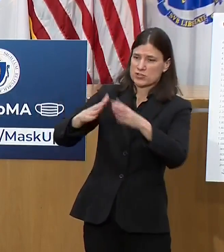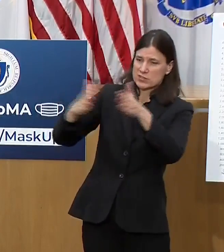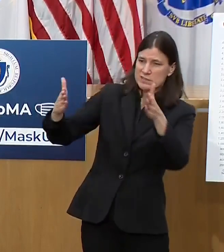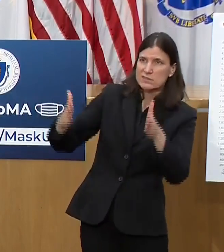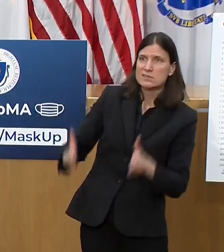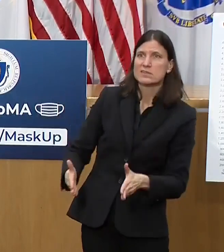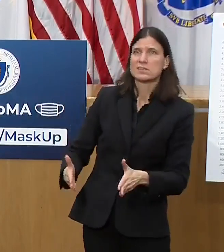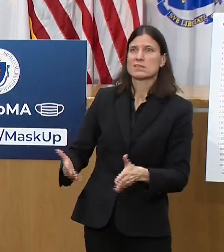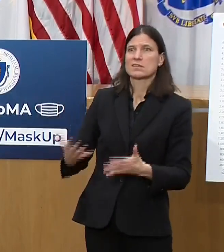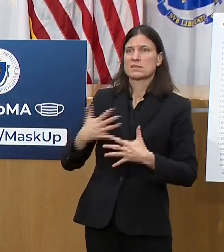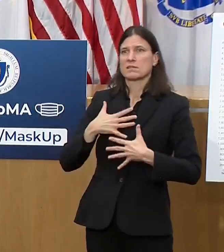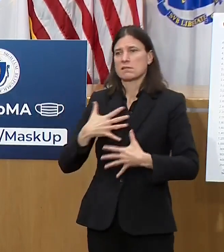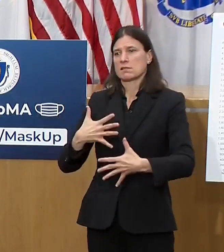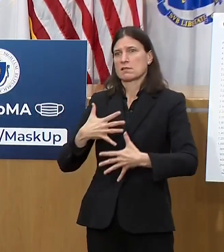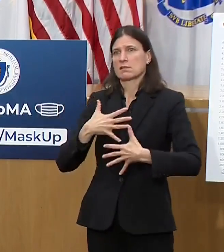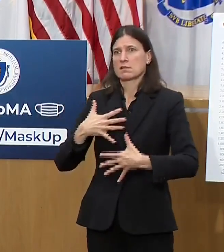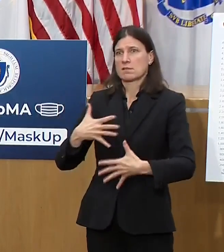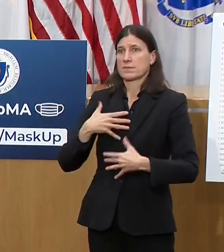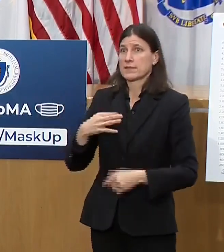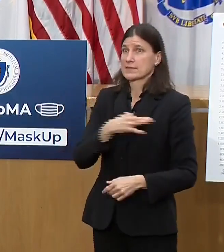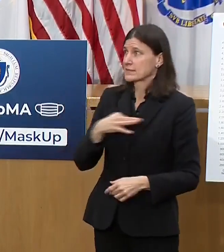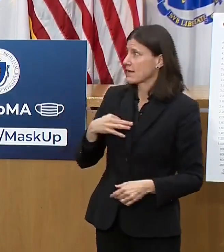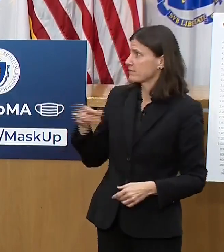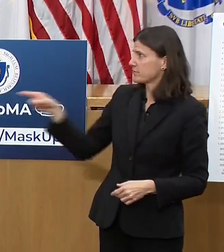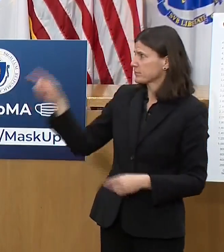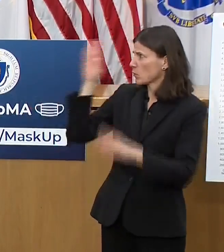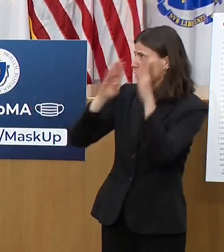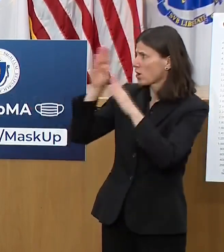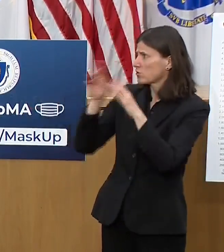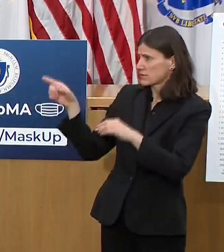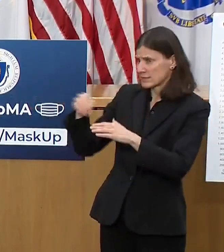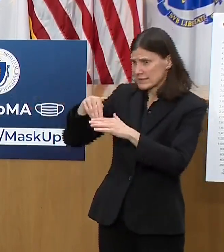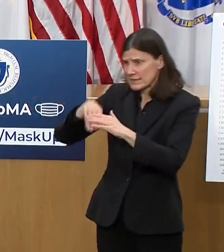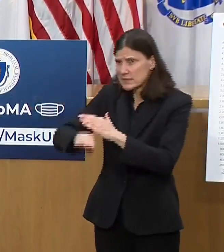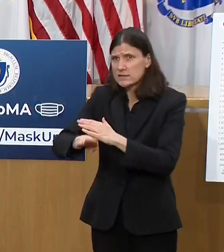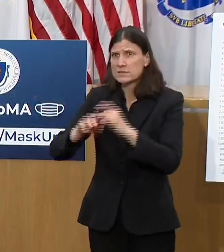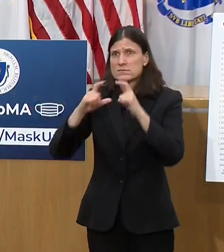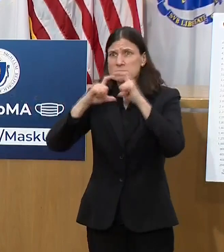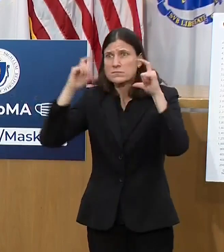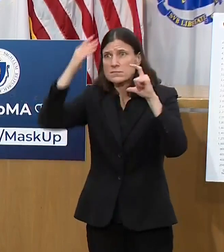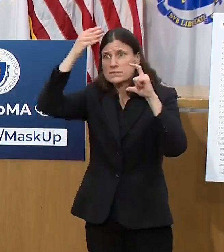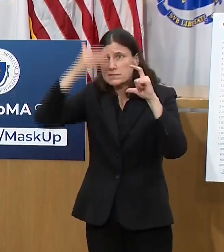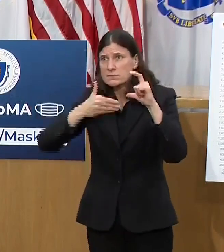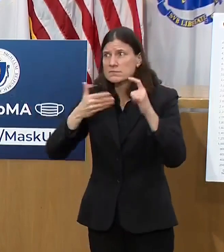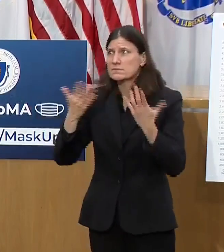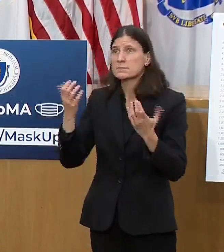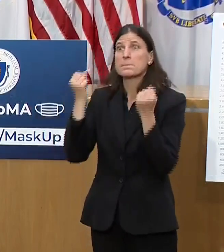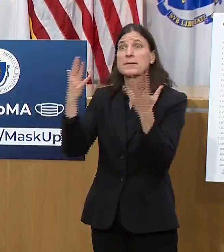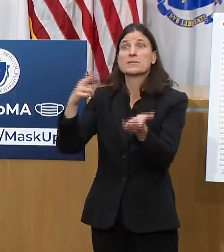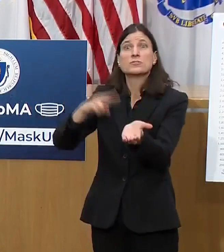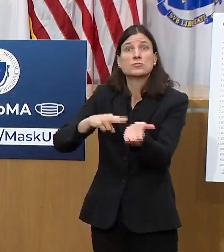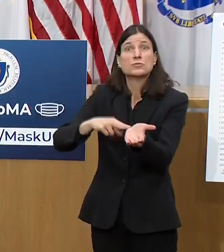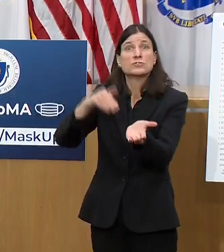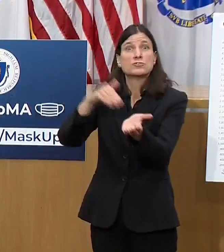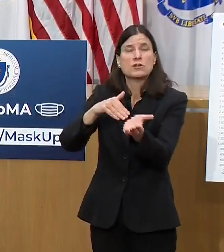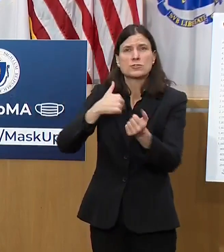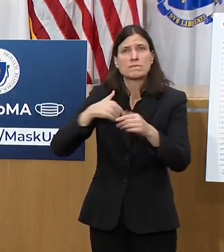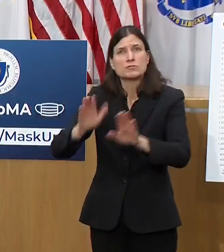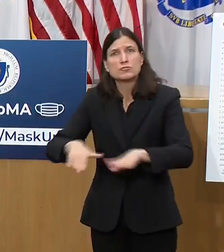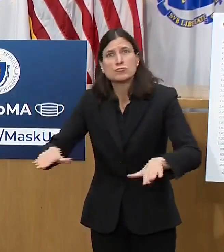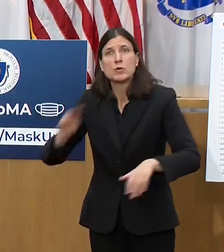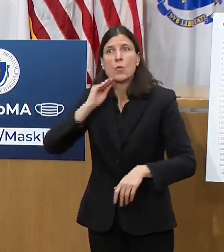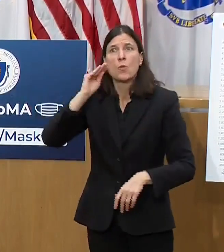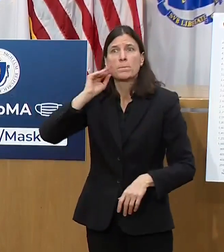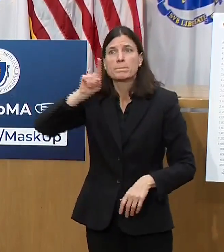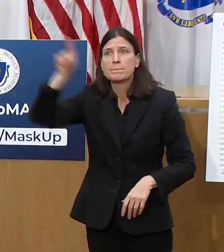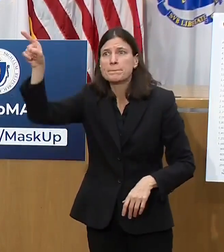for their own lives. They have their own families at home. They have babies that they need to care for. When they leave work, there's still a